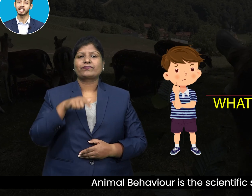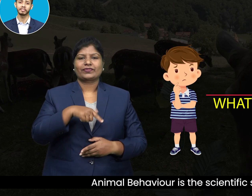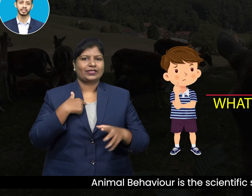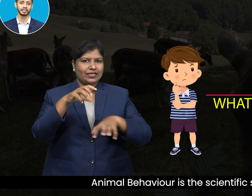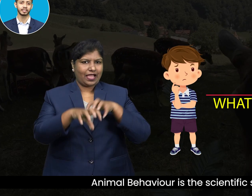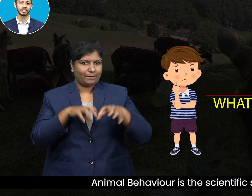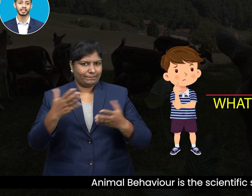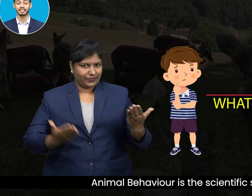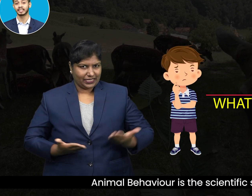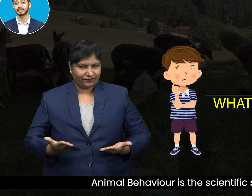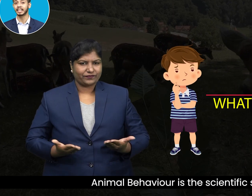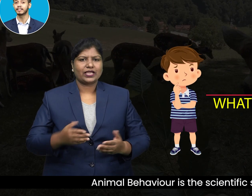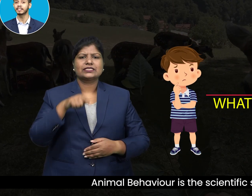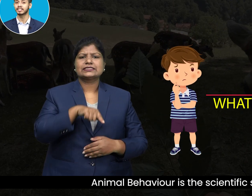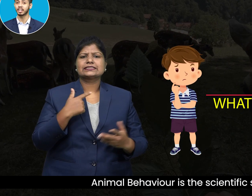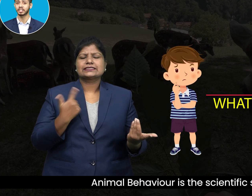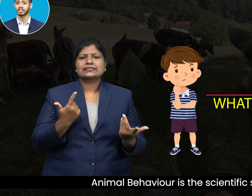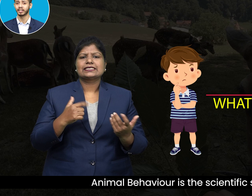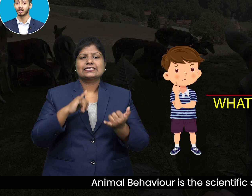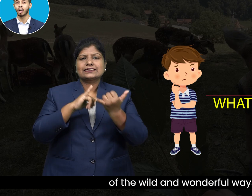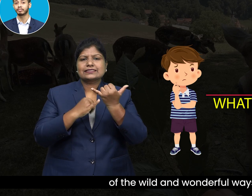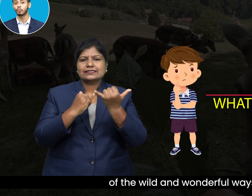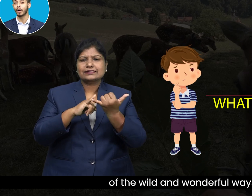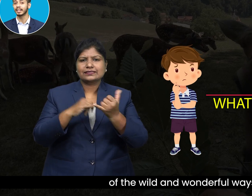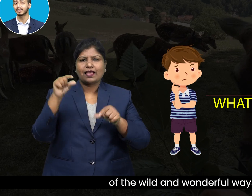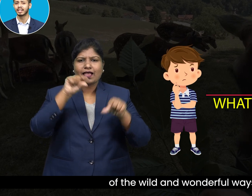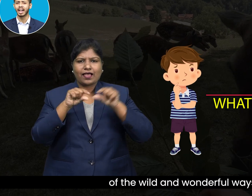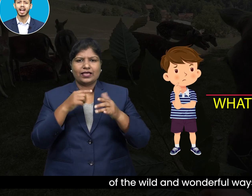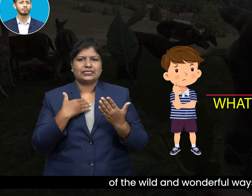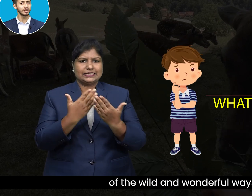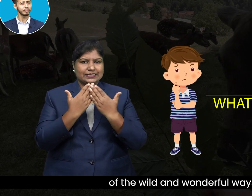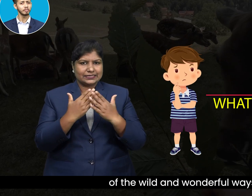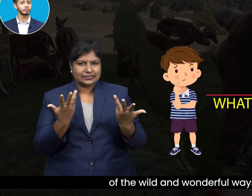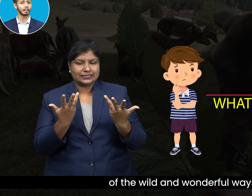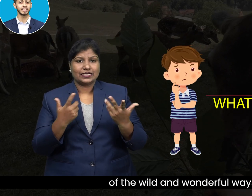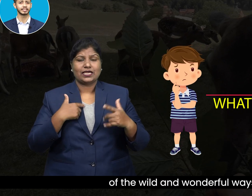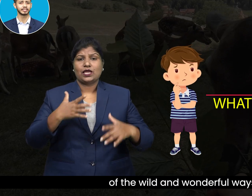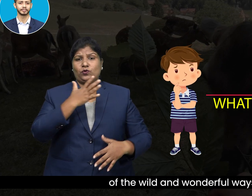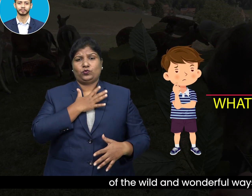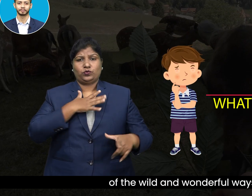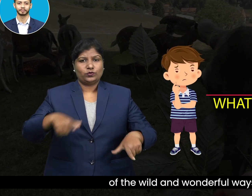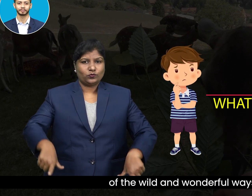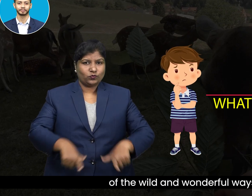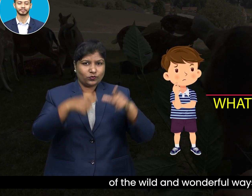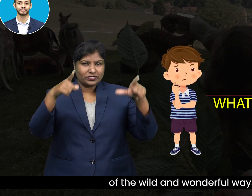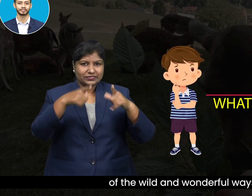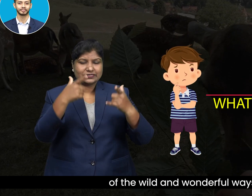Animal behavior is a scientific study of the wild and wonderful ways